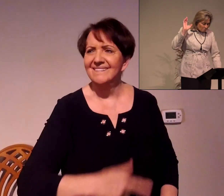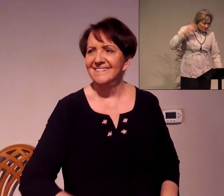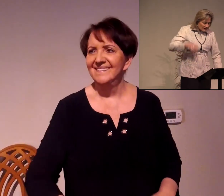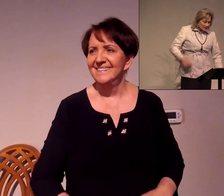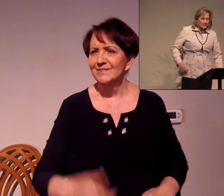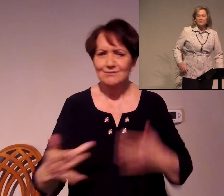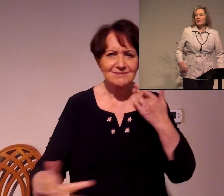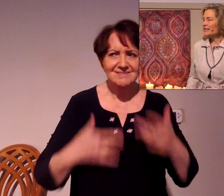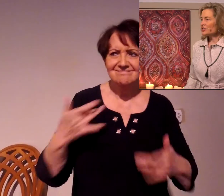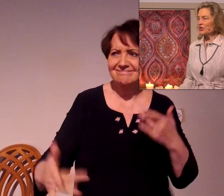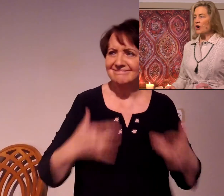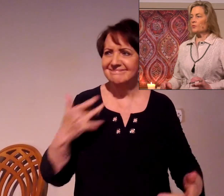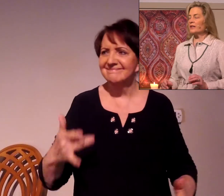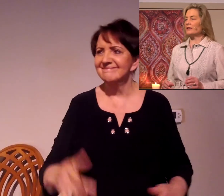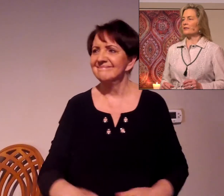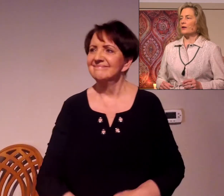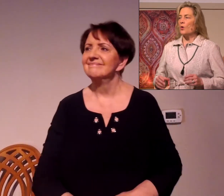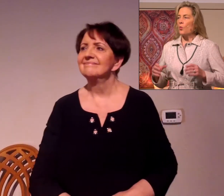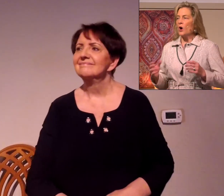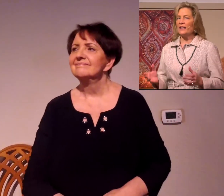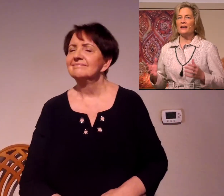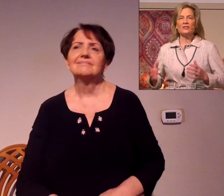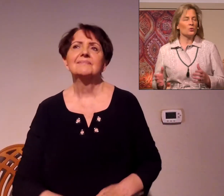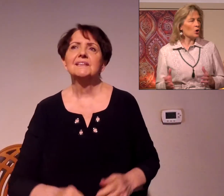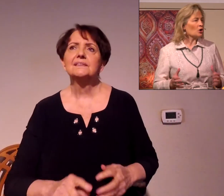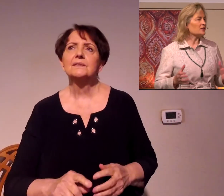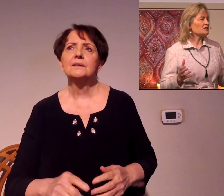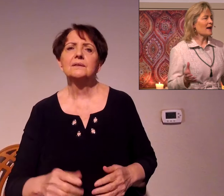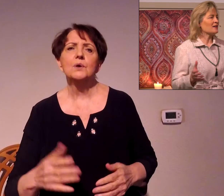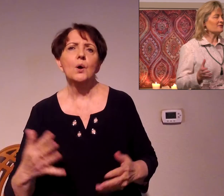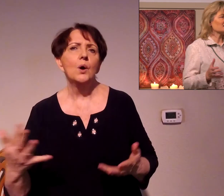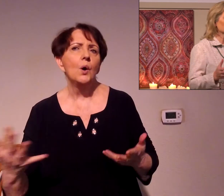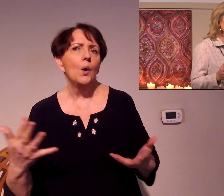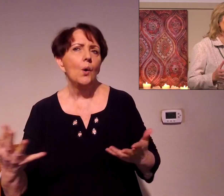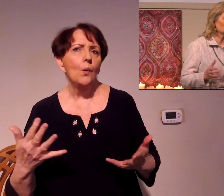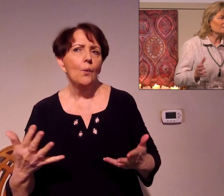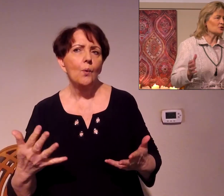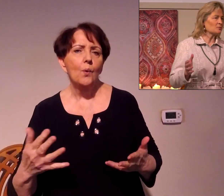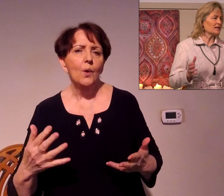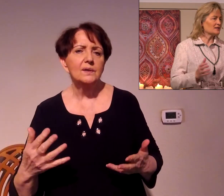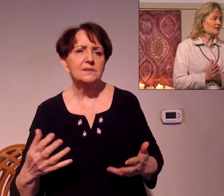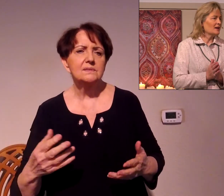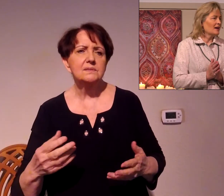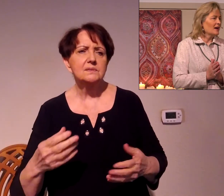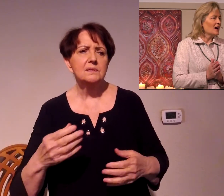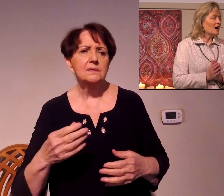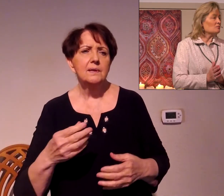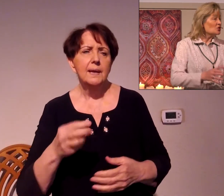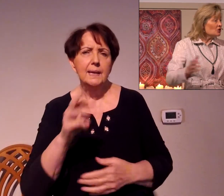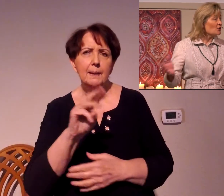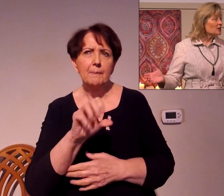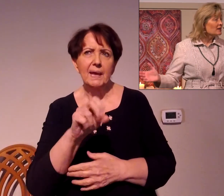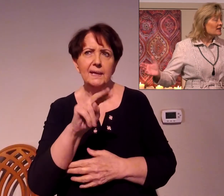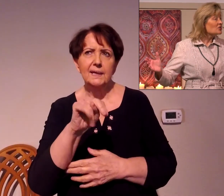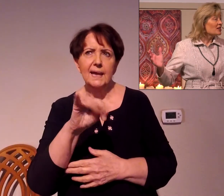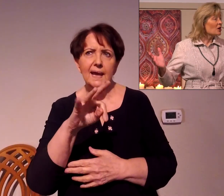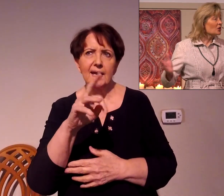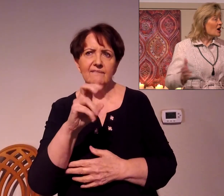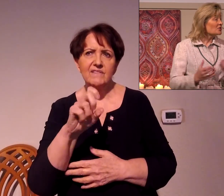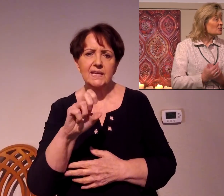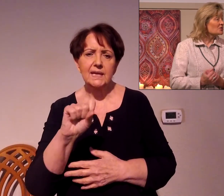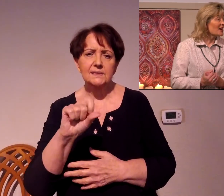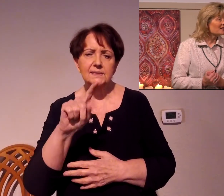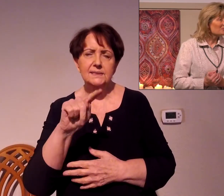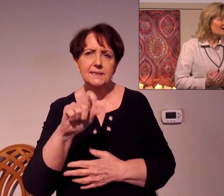Well, let's start with what in the world is manifestation in the first place? Do you know that it's in